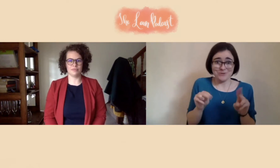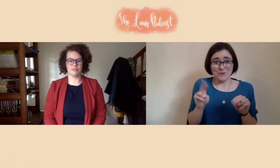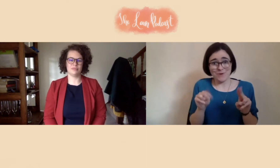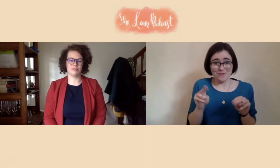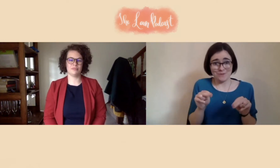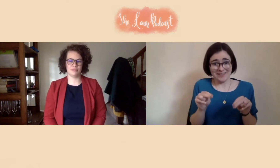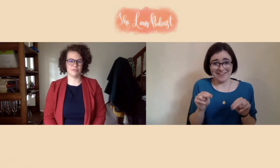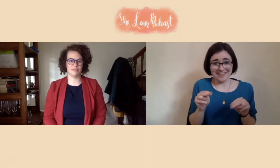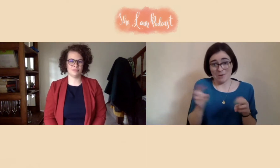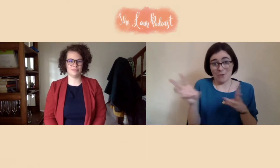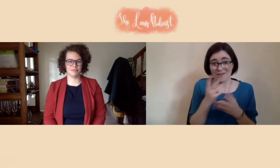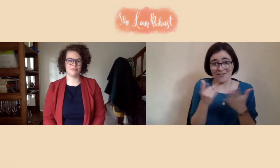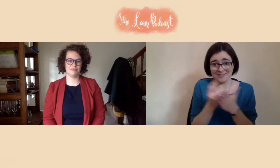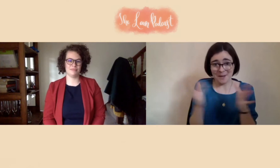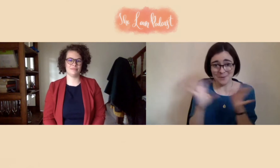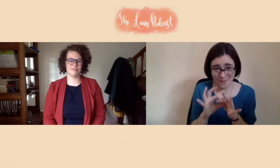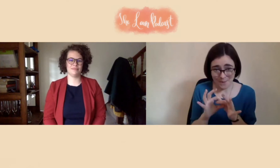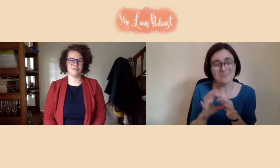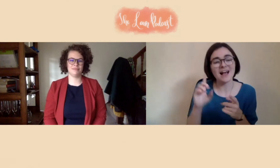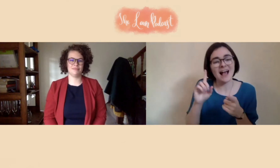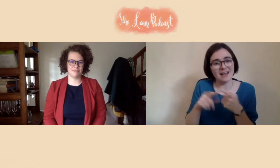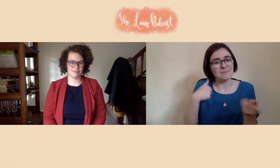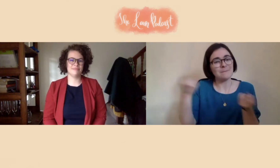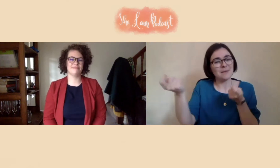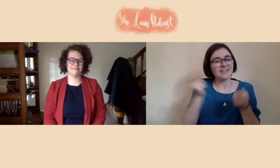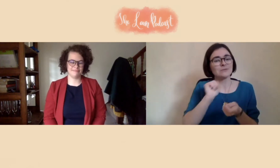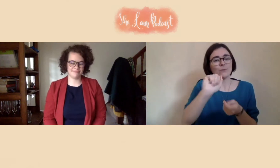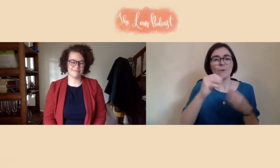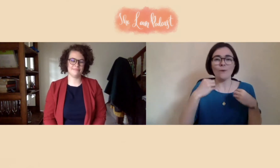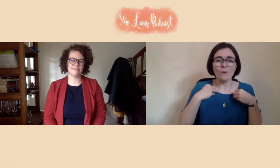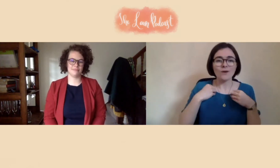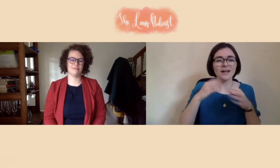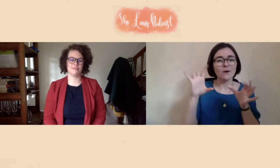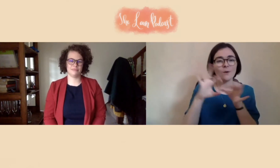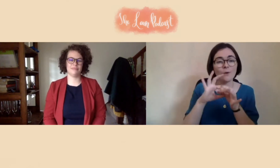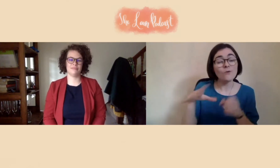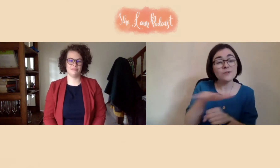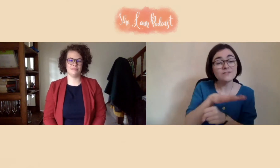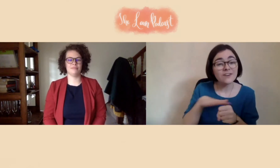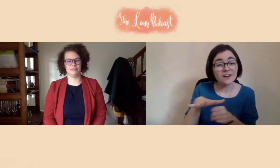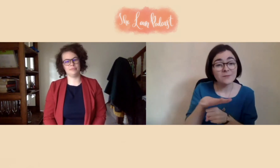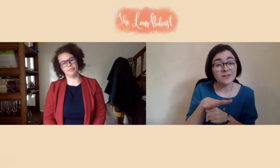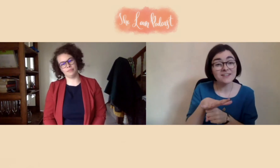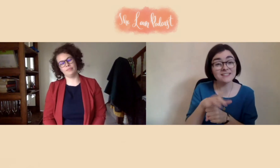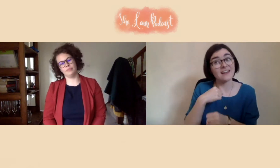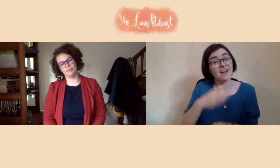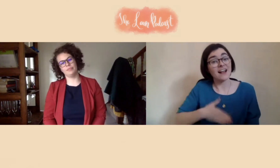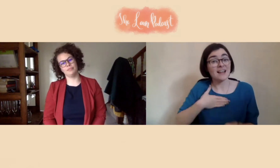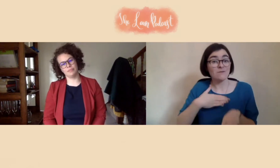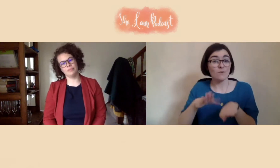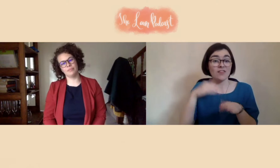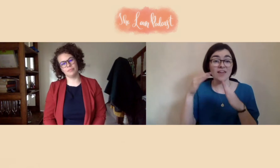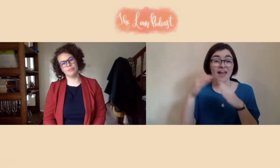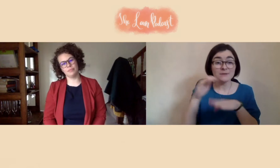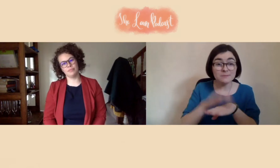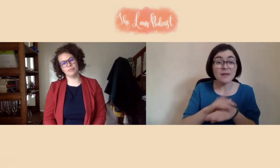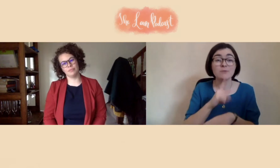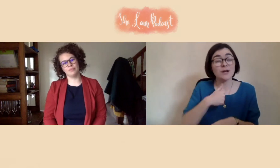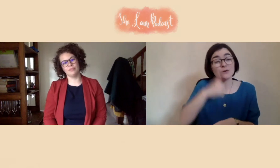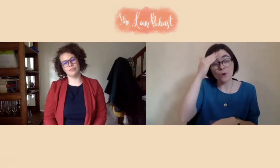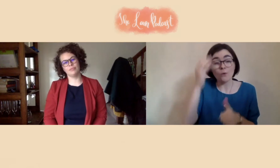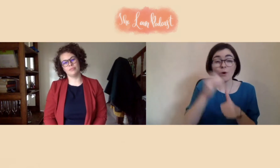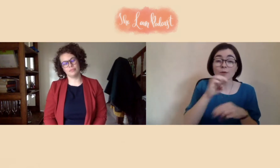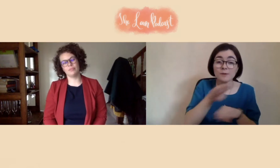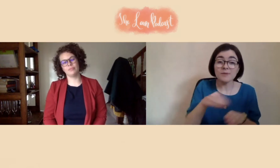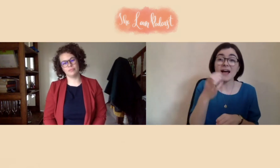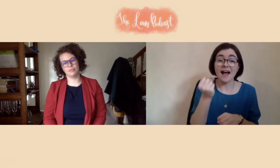work, to managing your whole kind of home environment, I suppose. And I suppose I live with housemates, but I know other people live